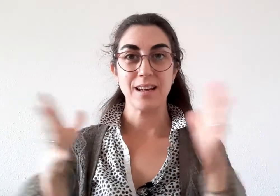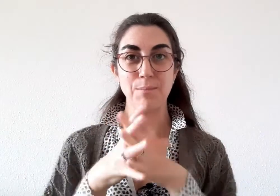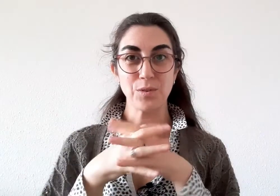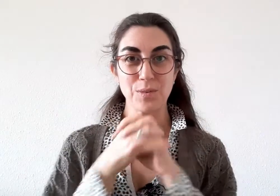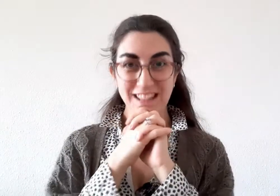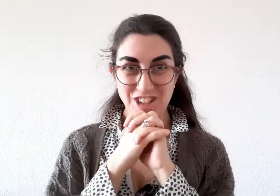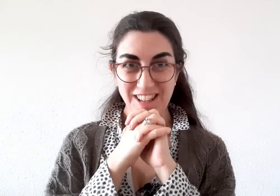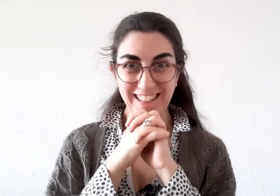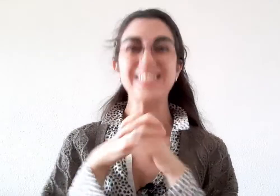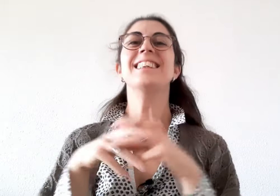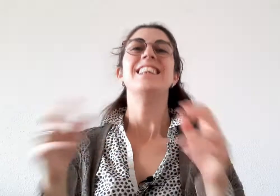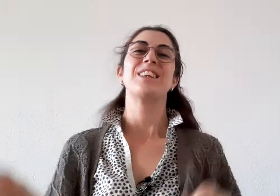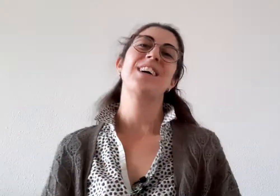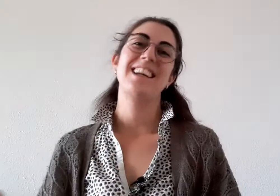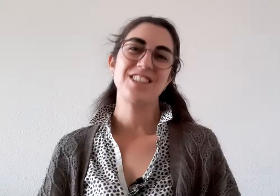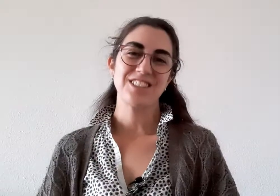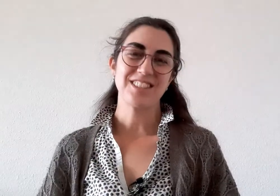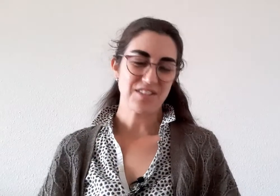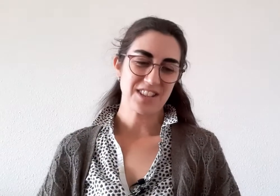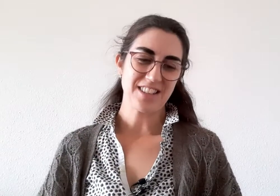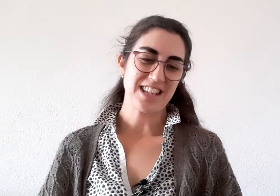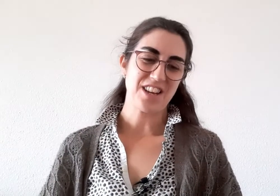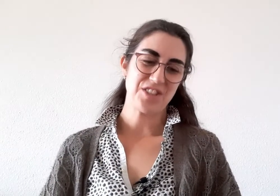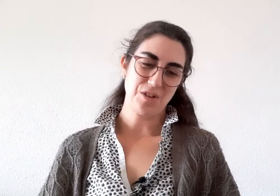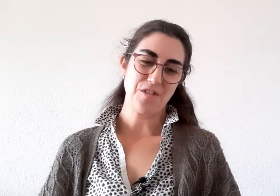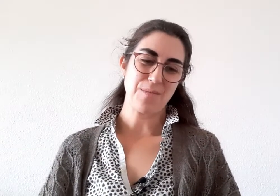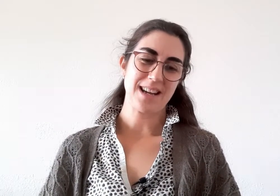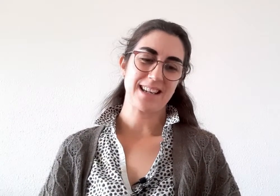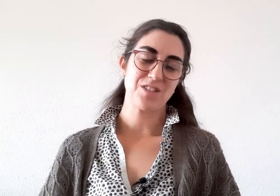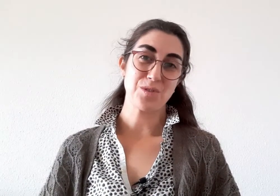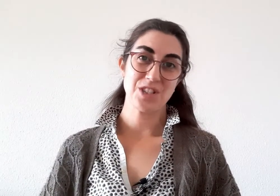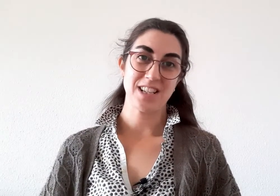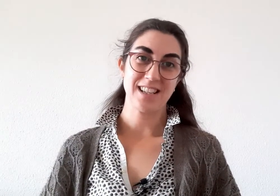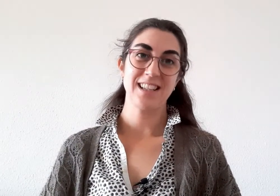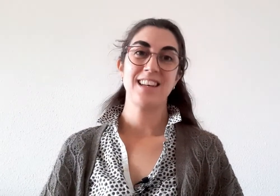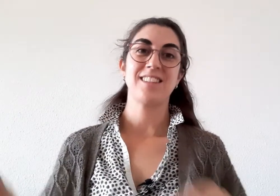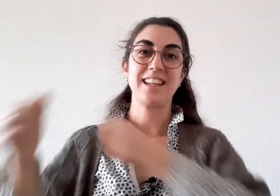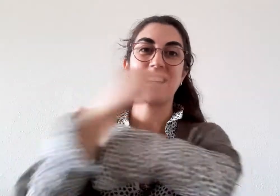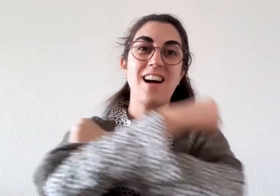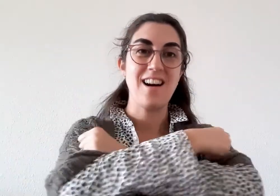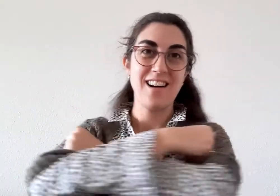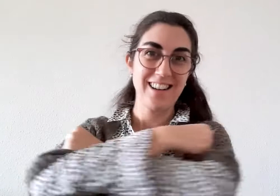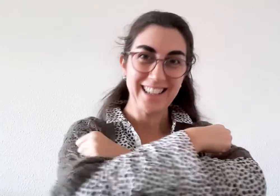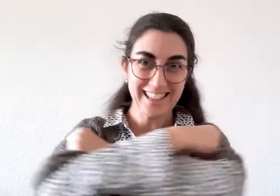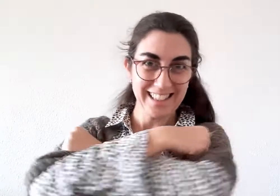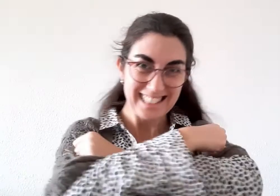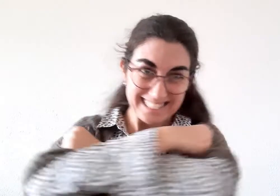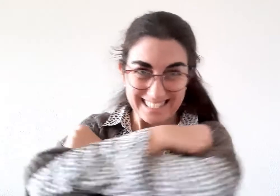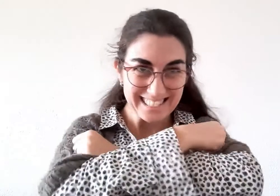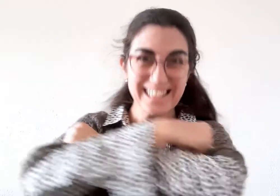bond with each other. So I just discovered the other day a video of my daughter signing hug when